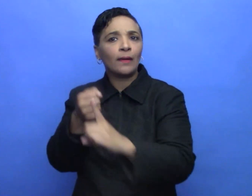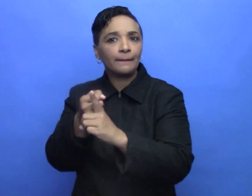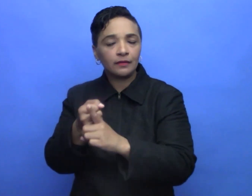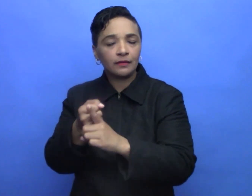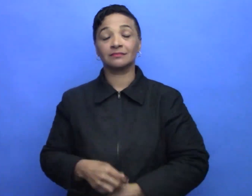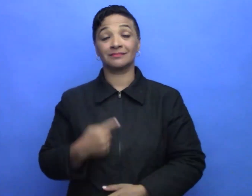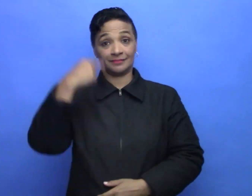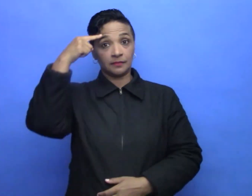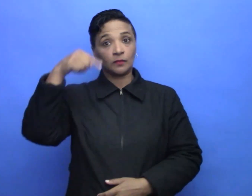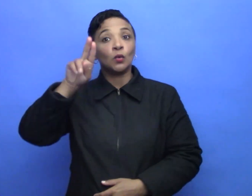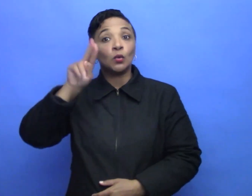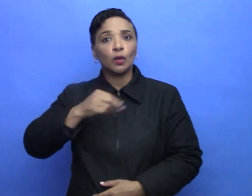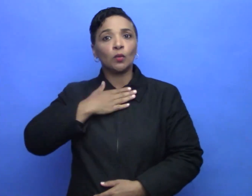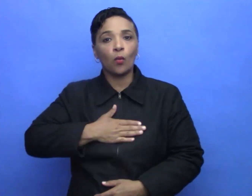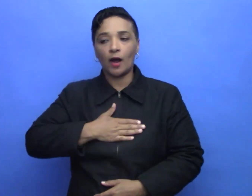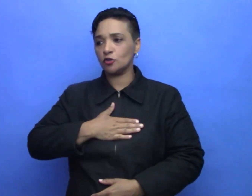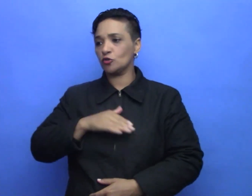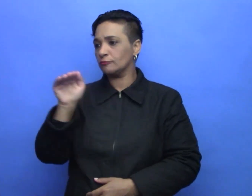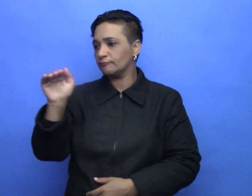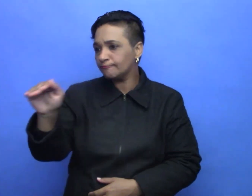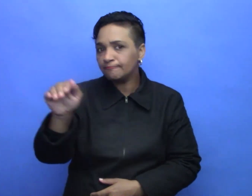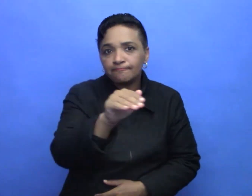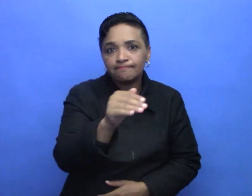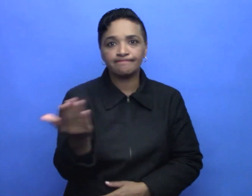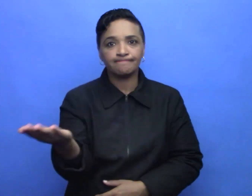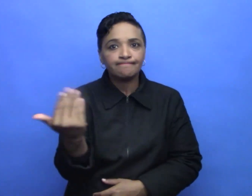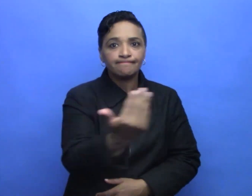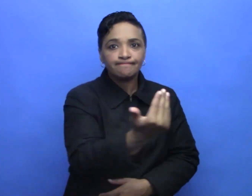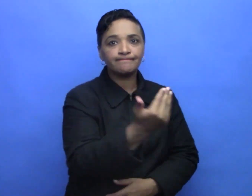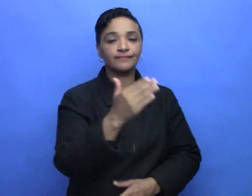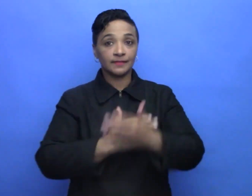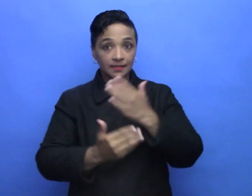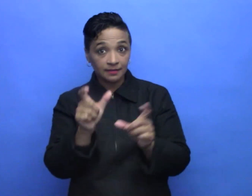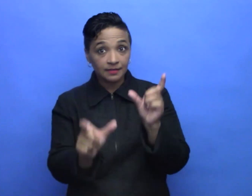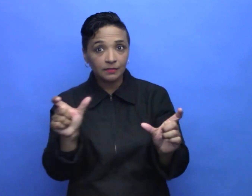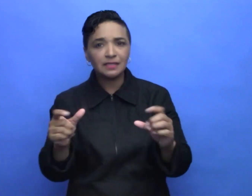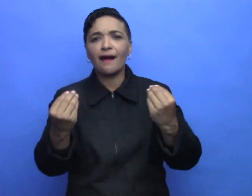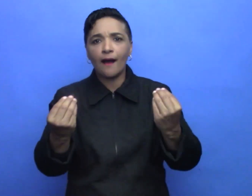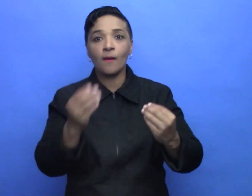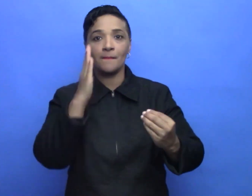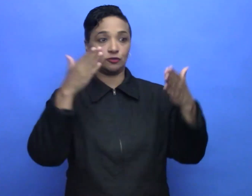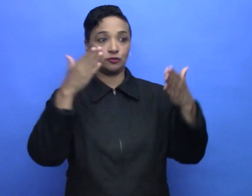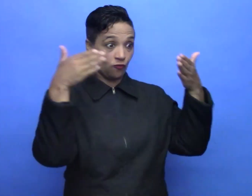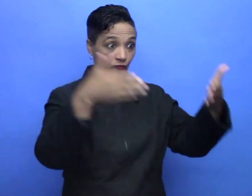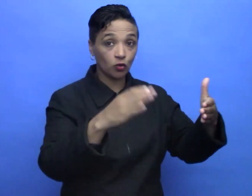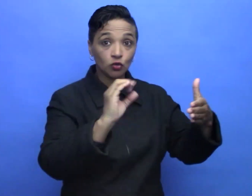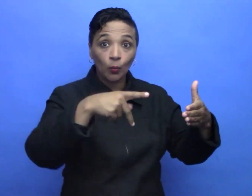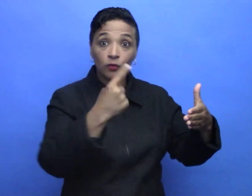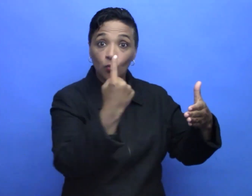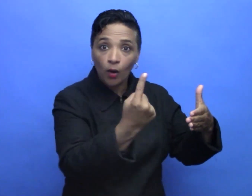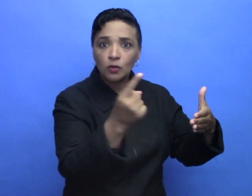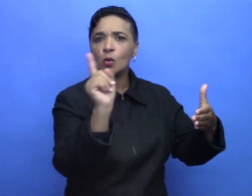to attract persons with disabilities, they have to not only engage with OPDs, but